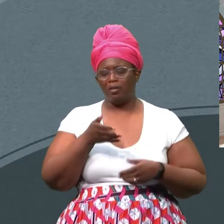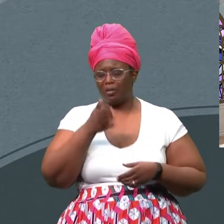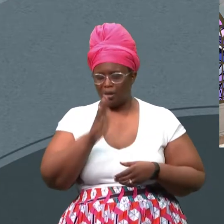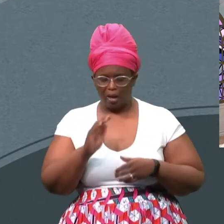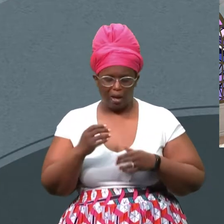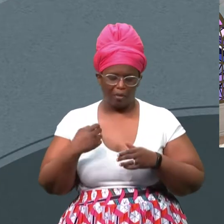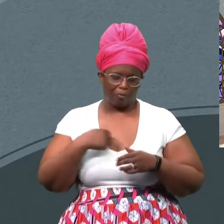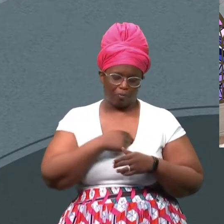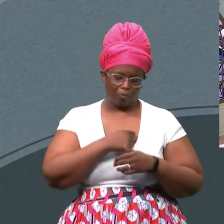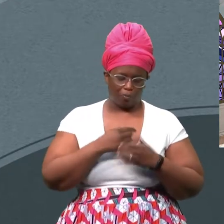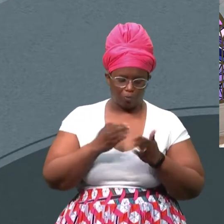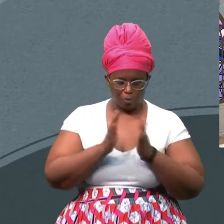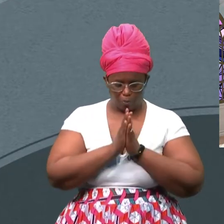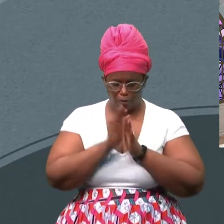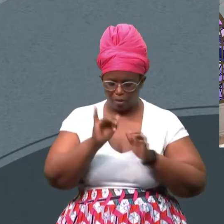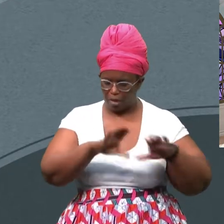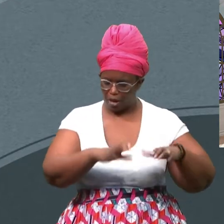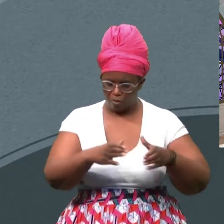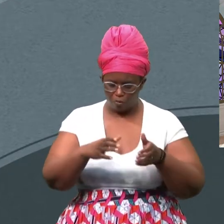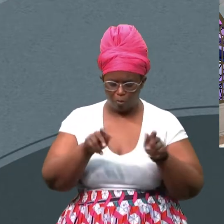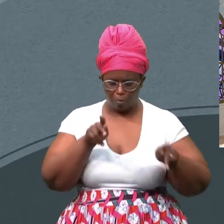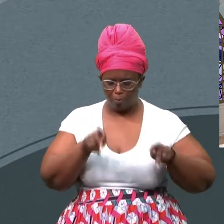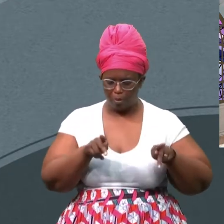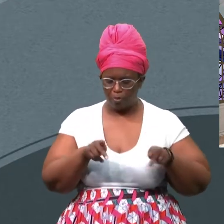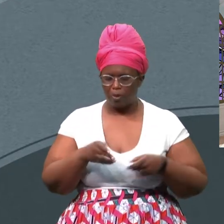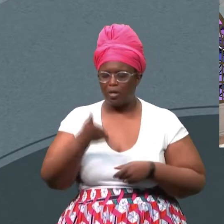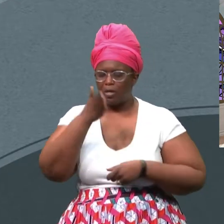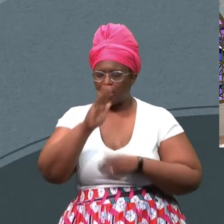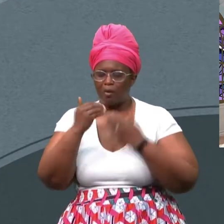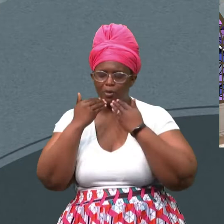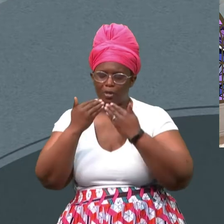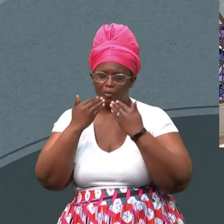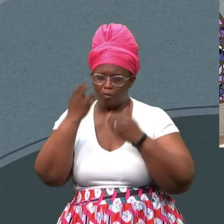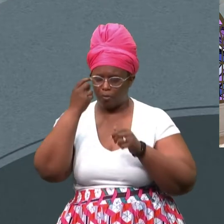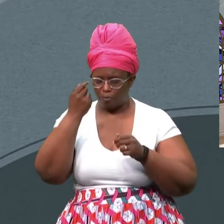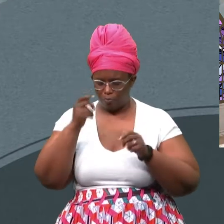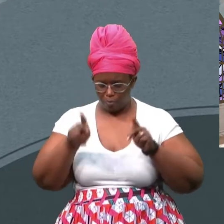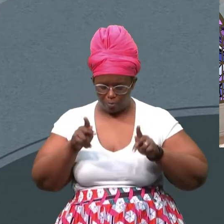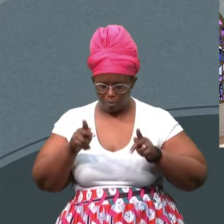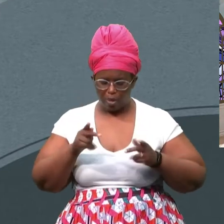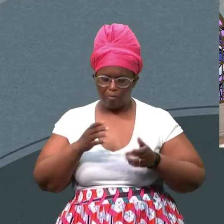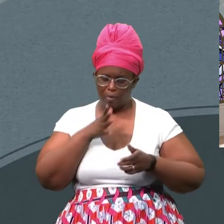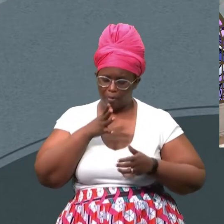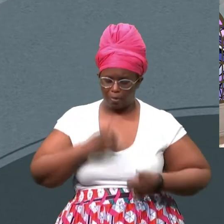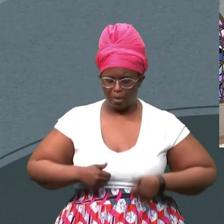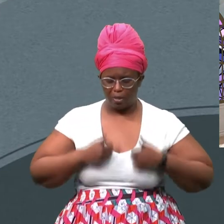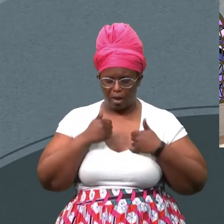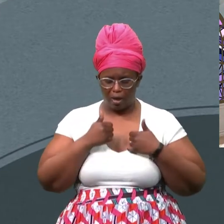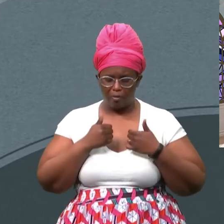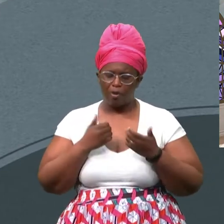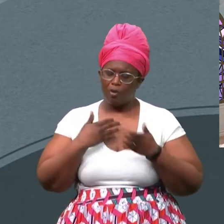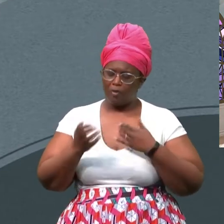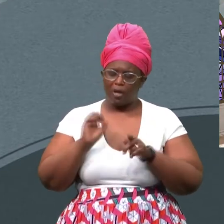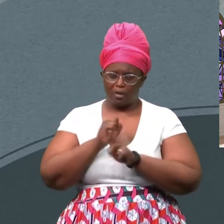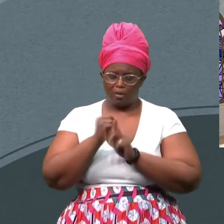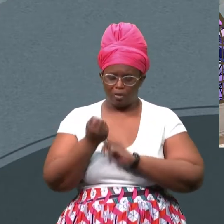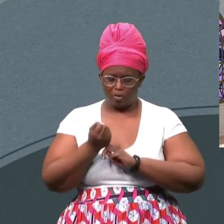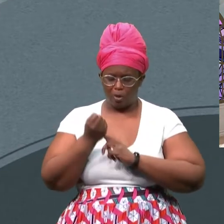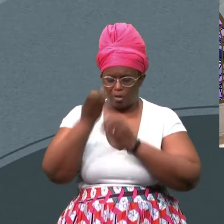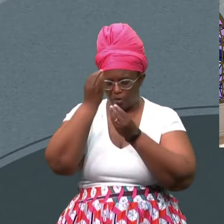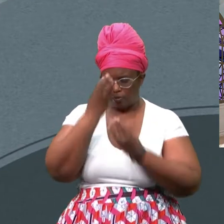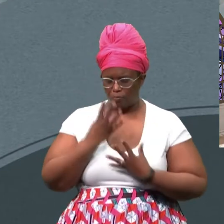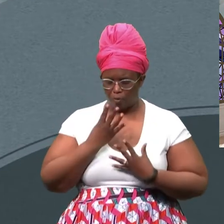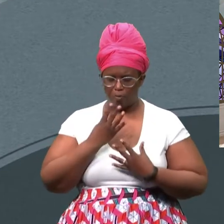our moms. Whatever our situation is, God, I pray that you would speak in the midst of it. So, Lord, now grant us information,